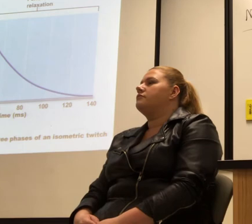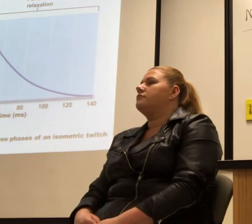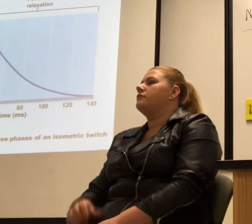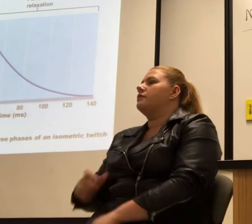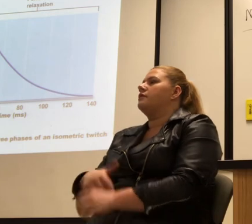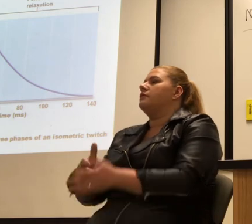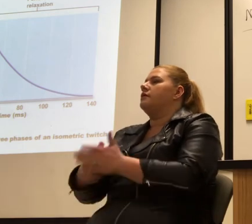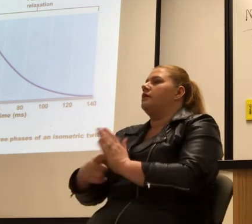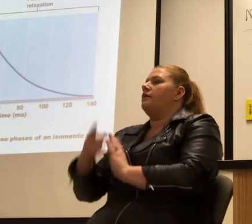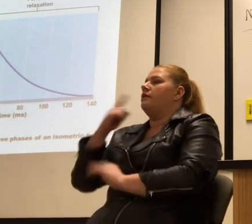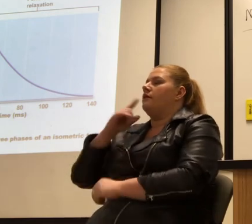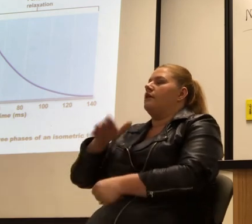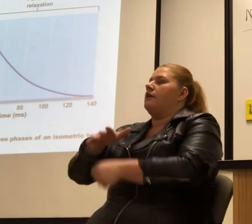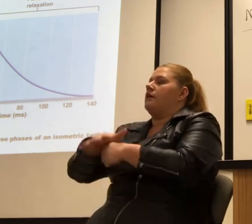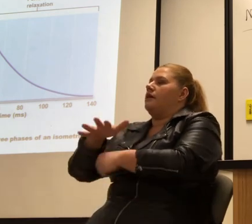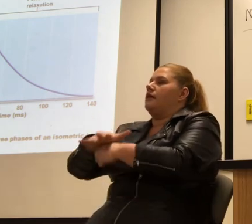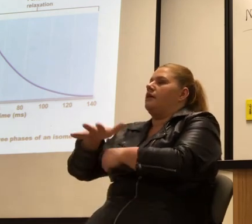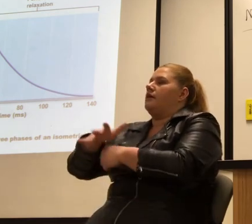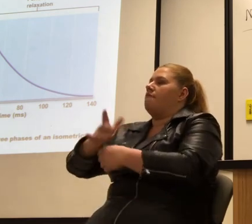enough tension